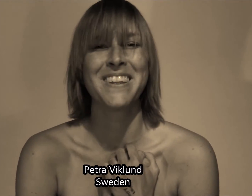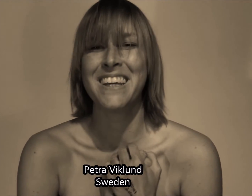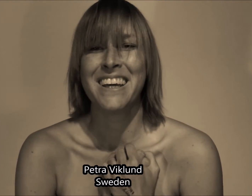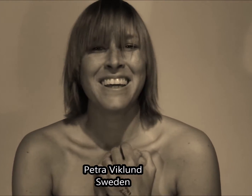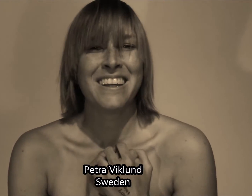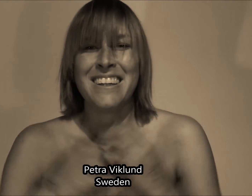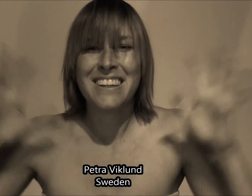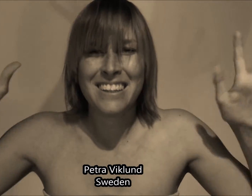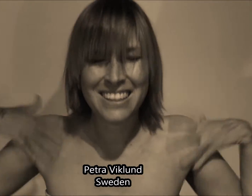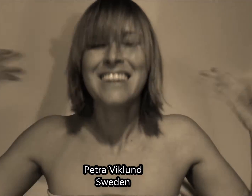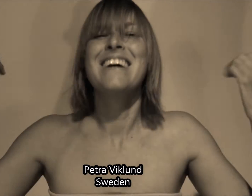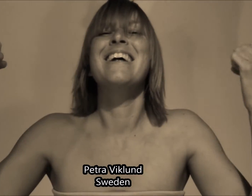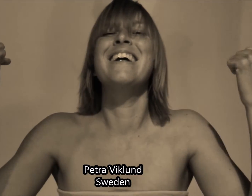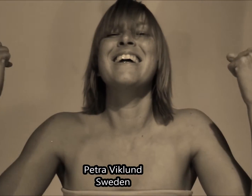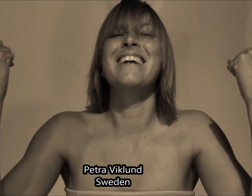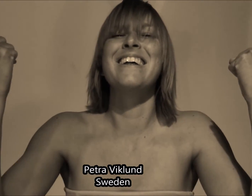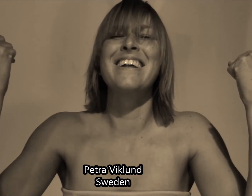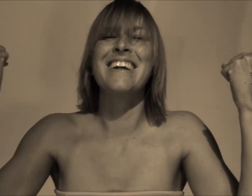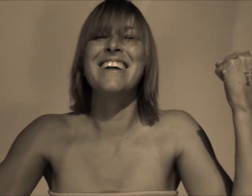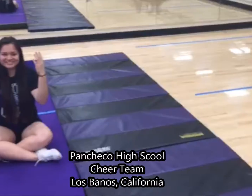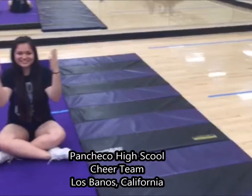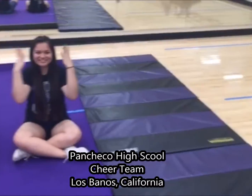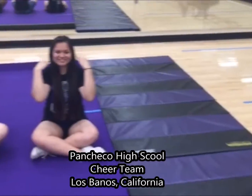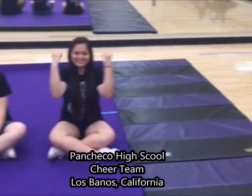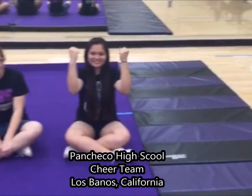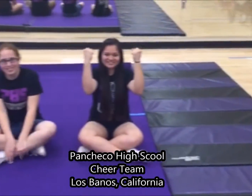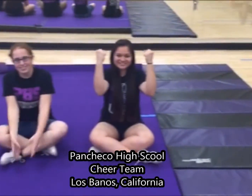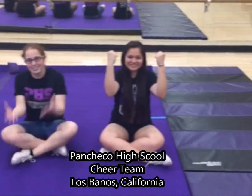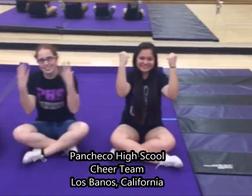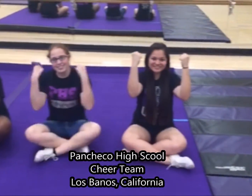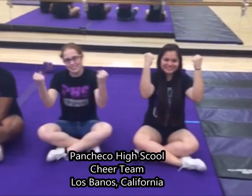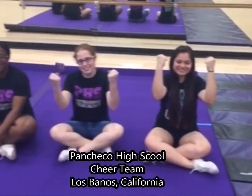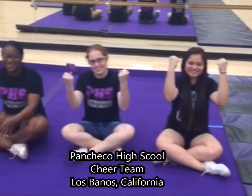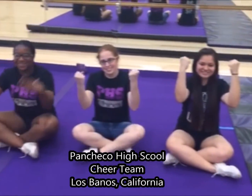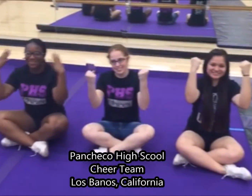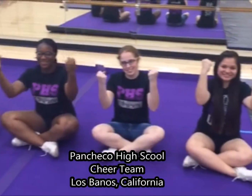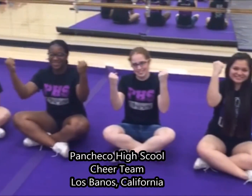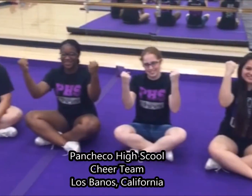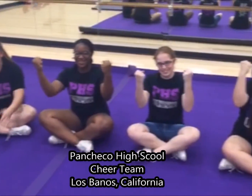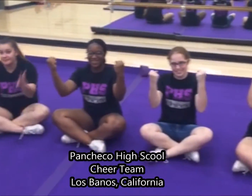more Yeah, I am invincible But what was I running for?